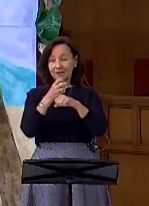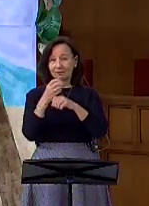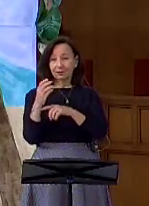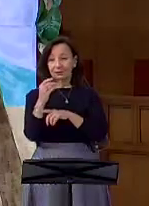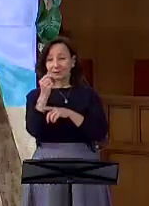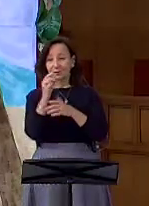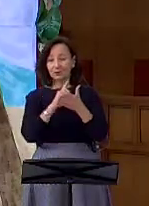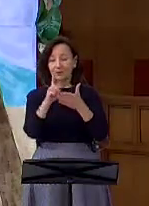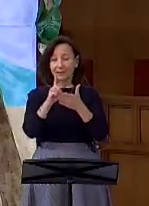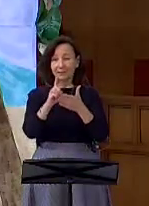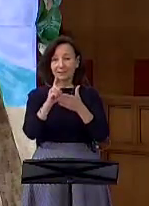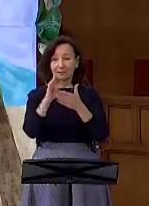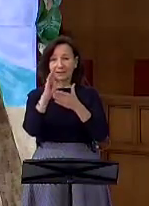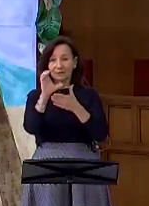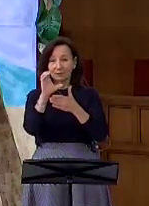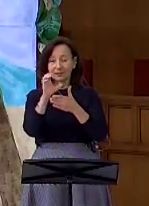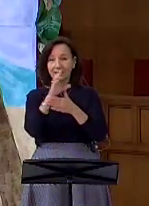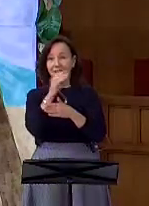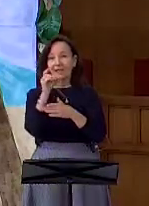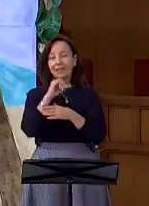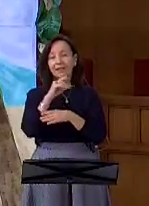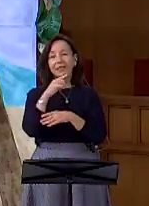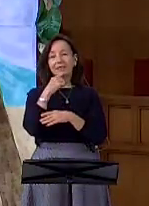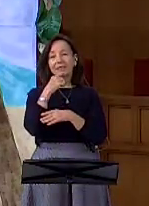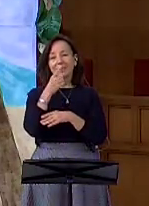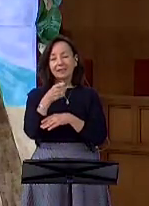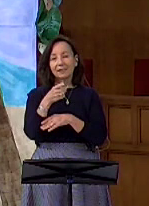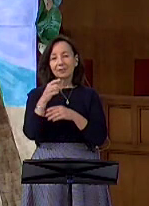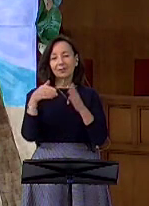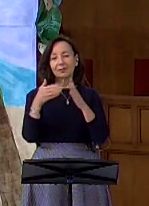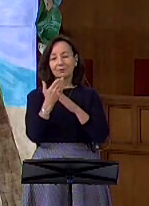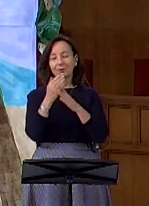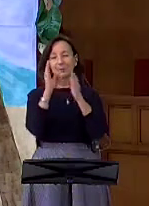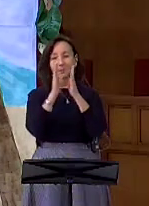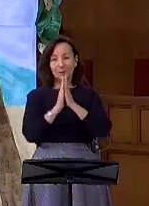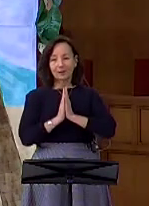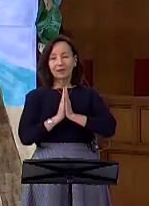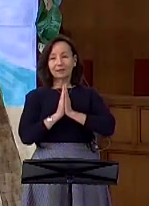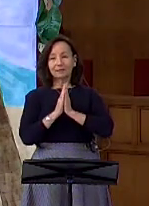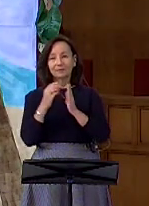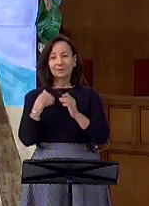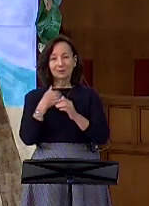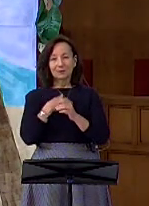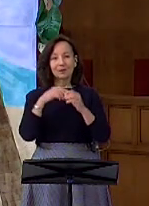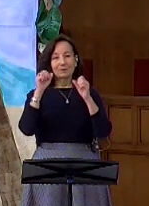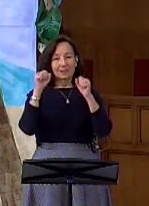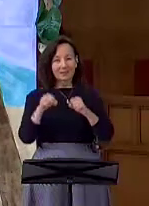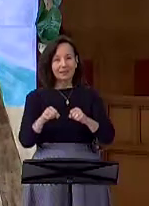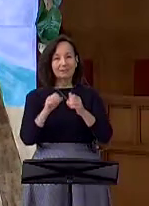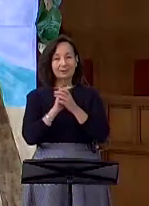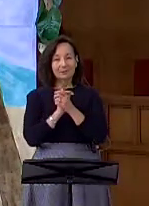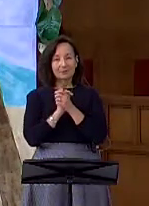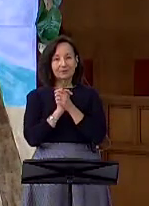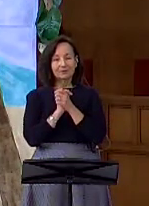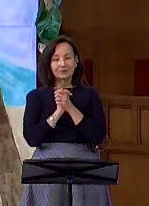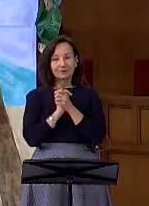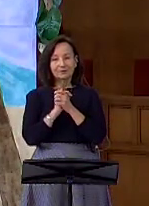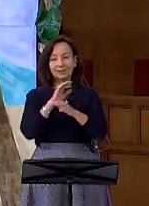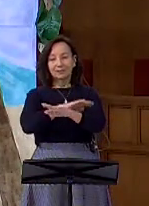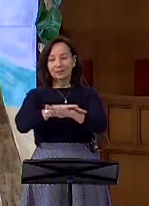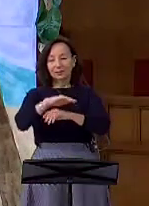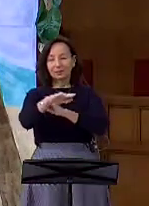Creek. And I can tell you that through prayer, we've been able to comfort